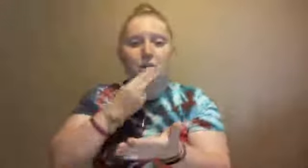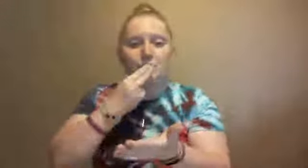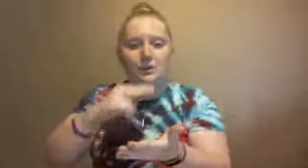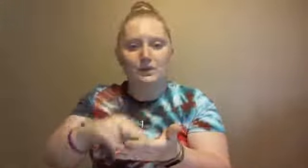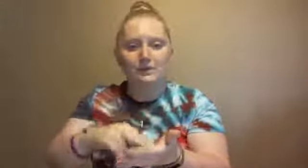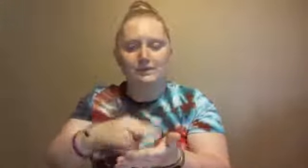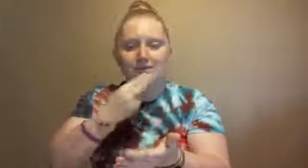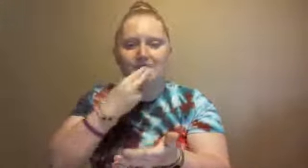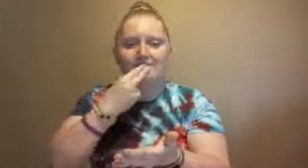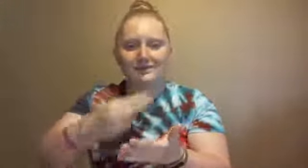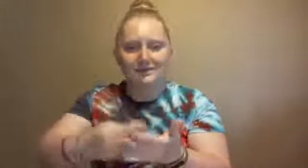Spoon.